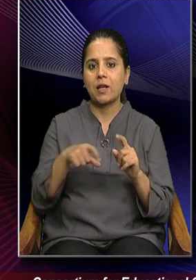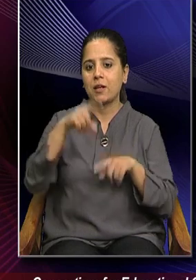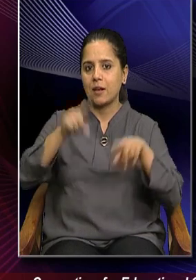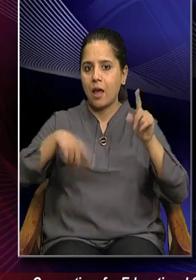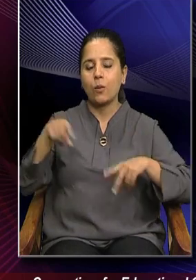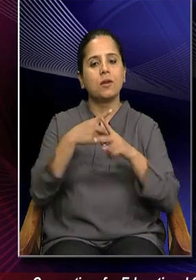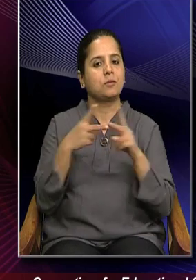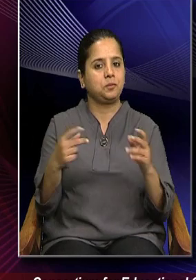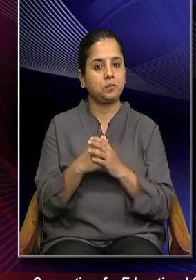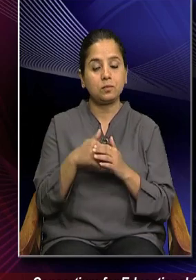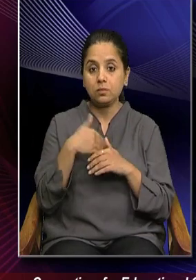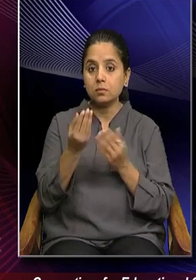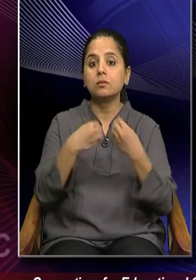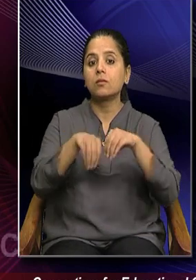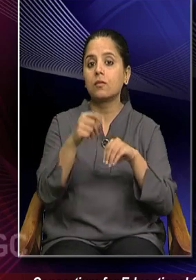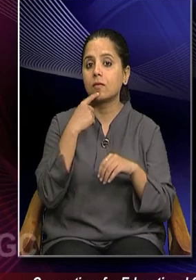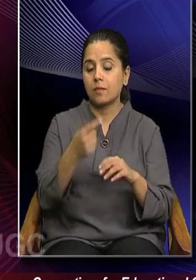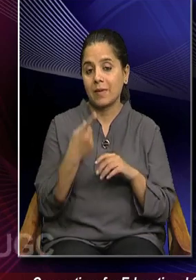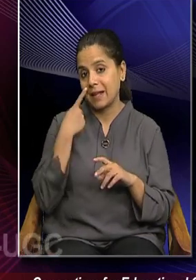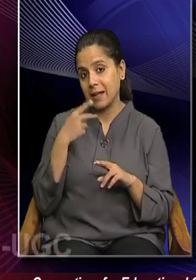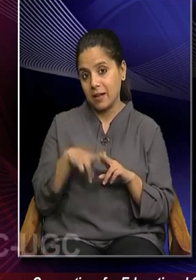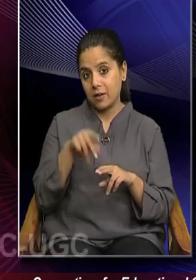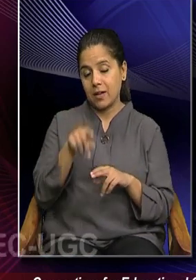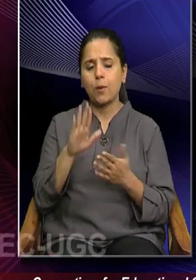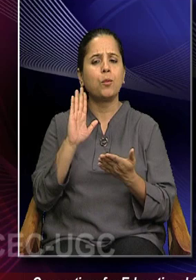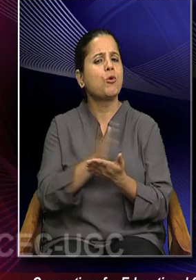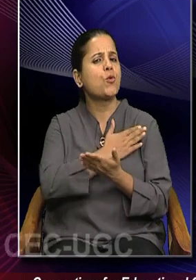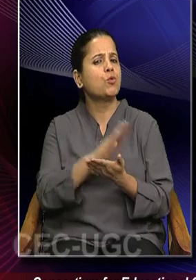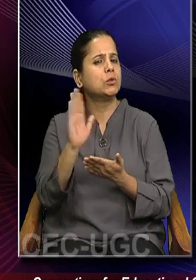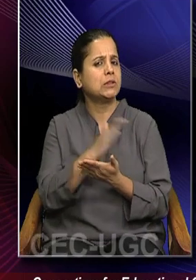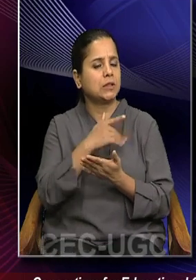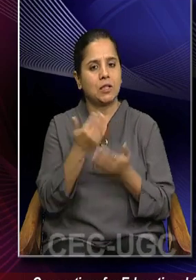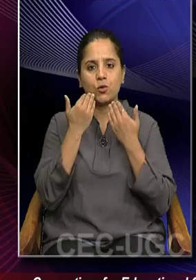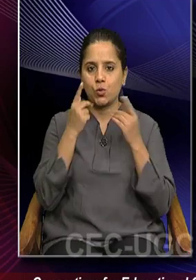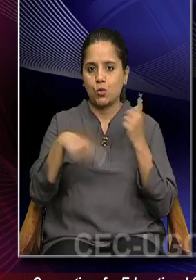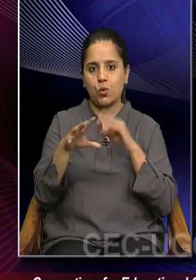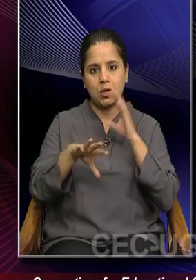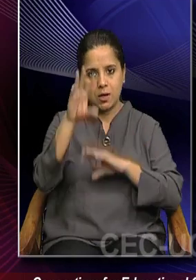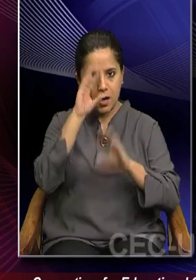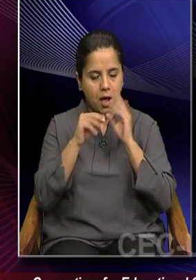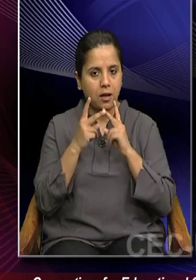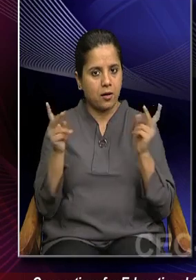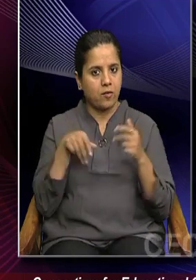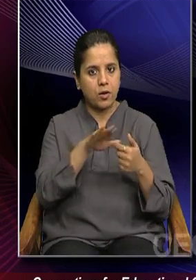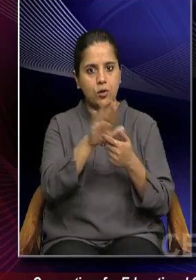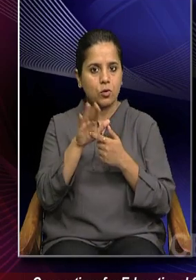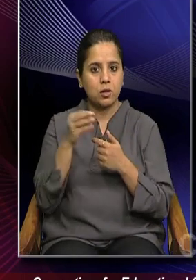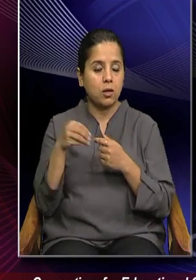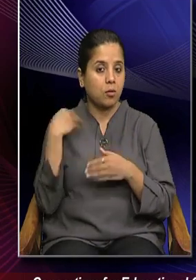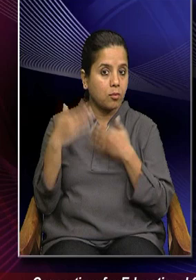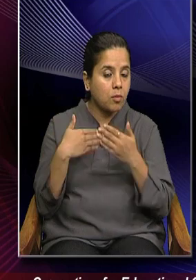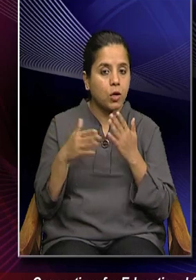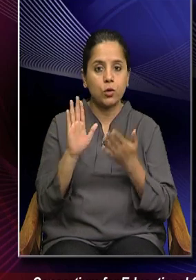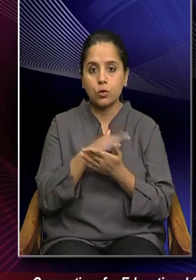diversity. Furthermore, if the music class, the student learn and present some traditional